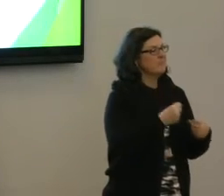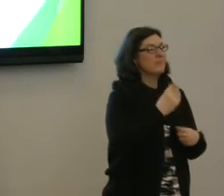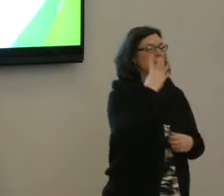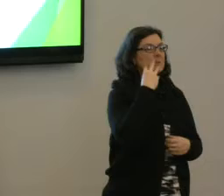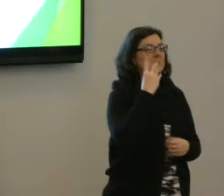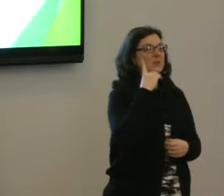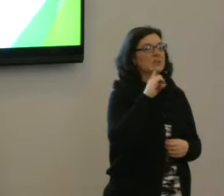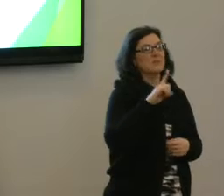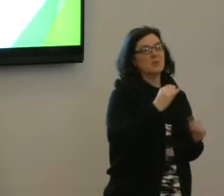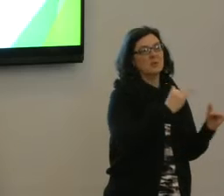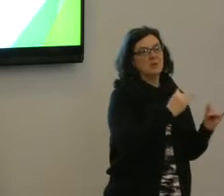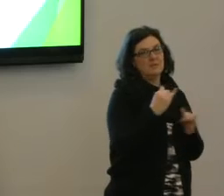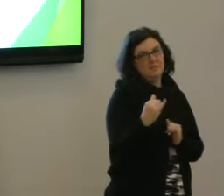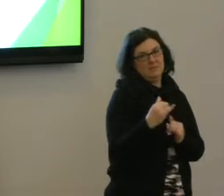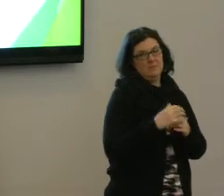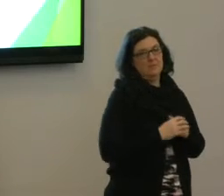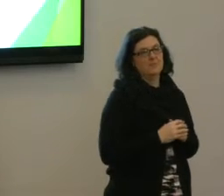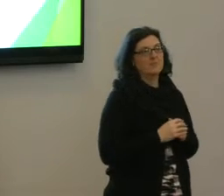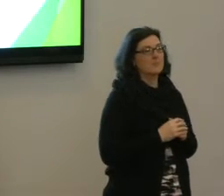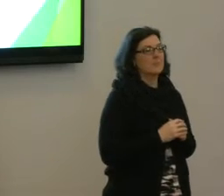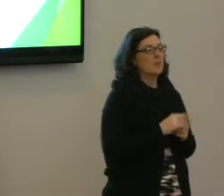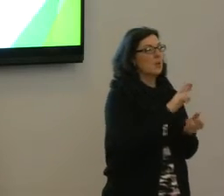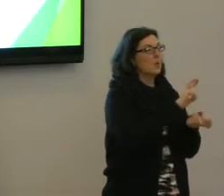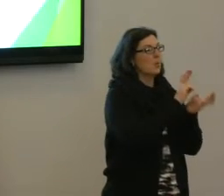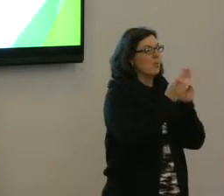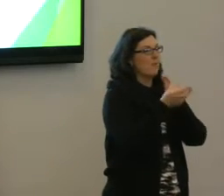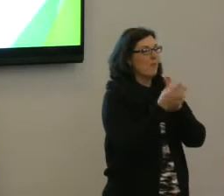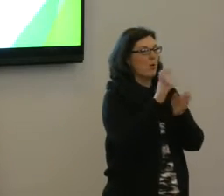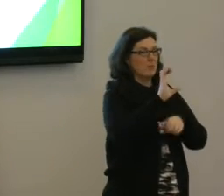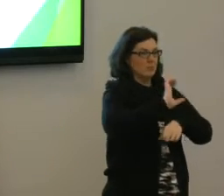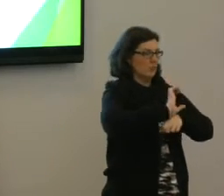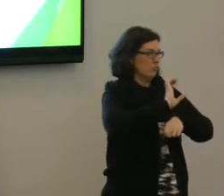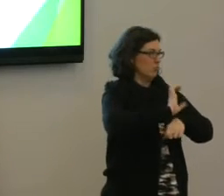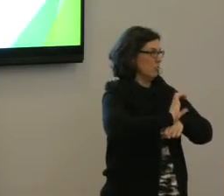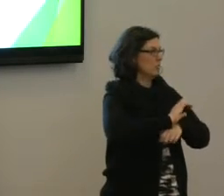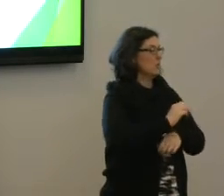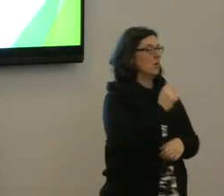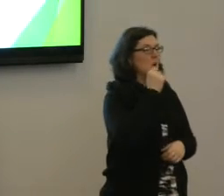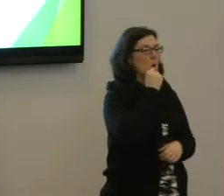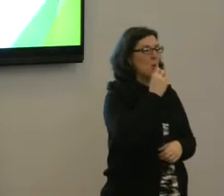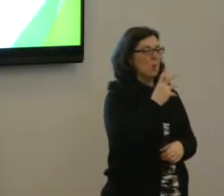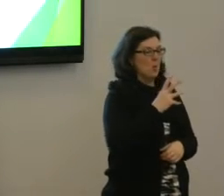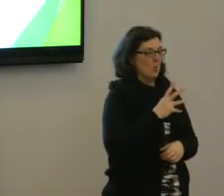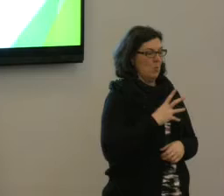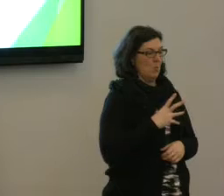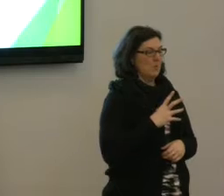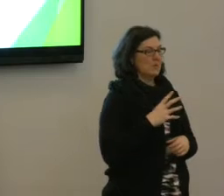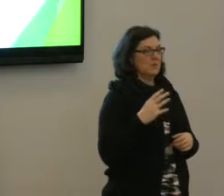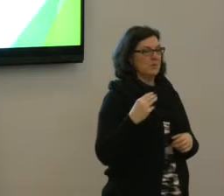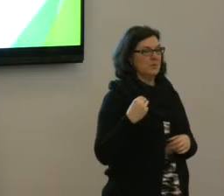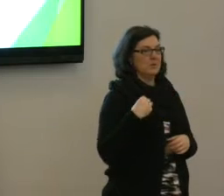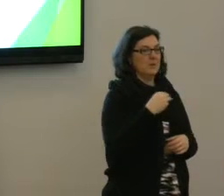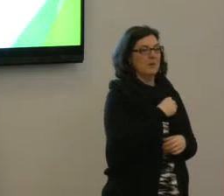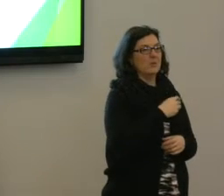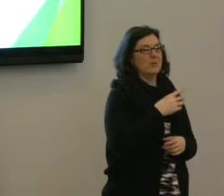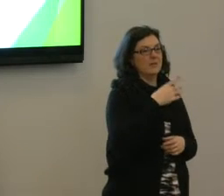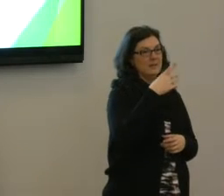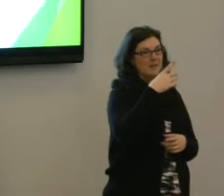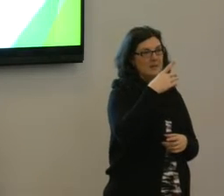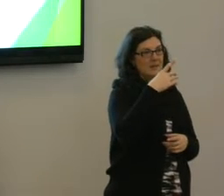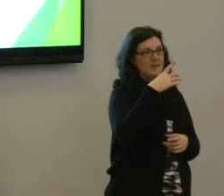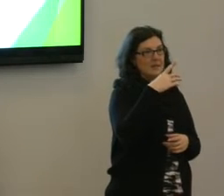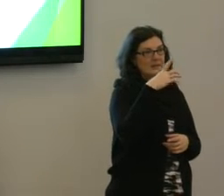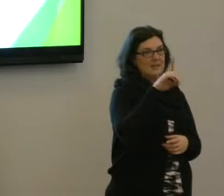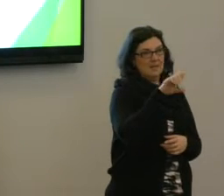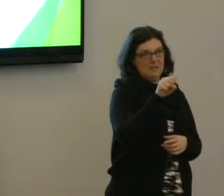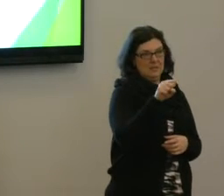him. Or the Reformed Church, where the woman called to the front when she was being a member, the woman with Down syndrome, with